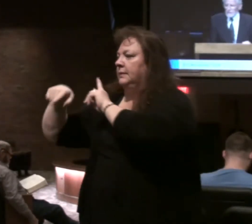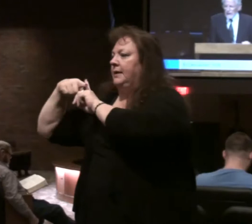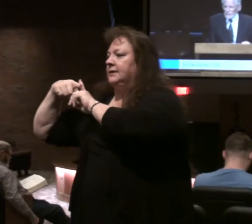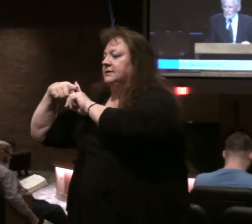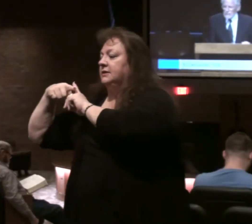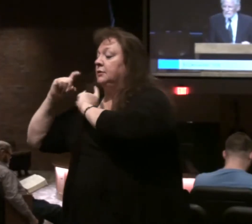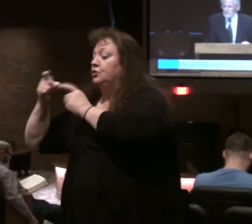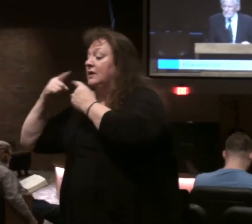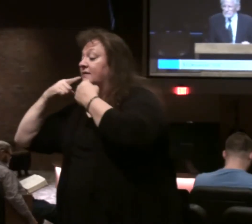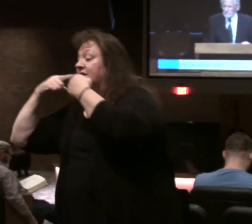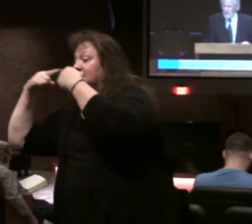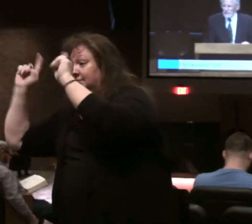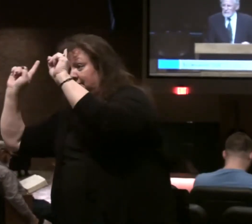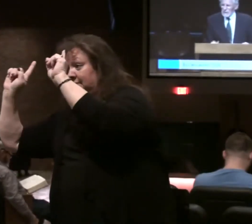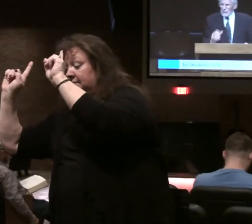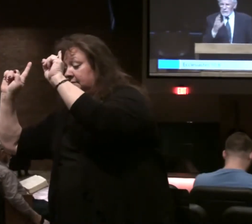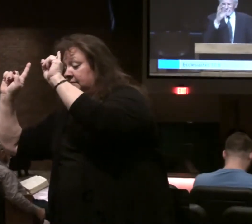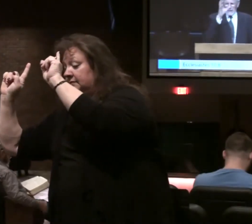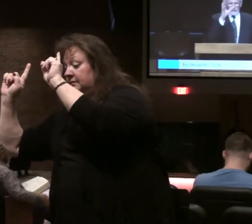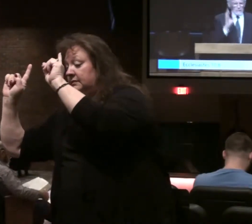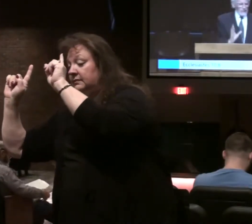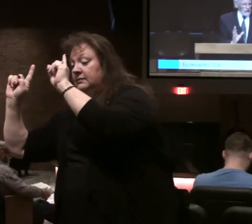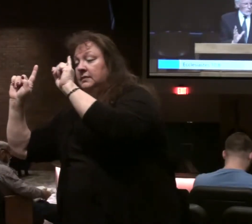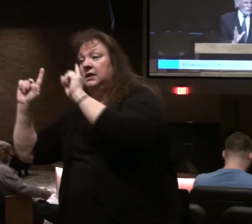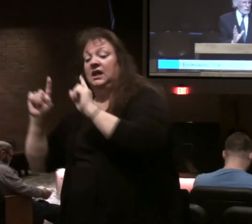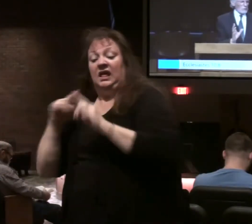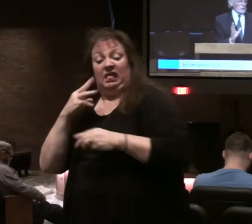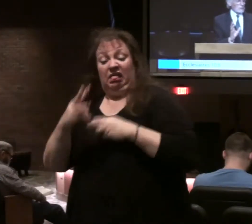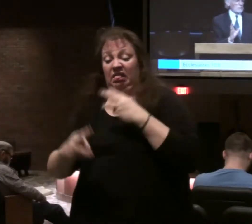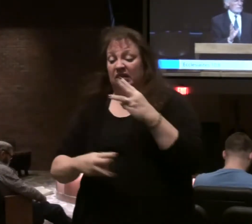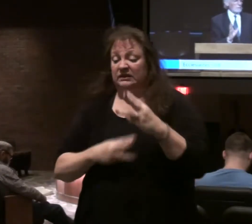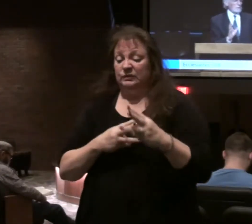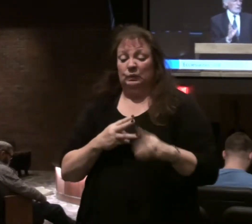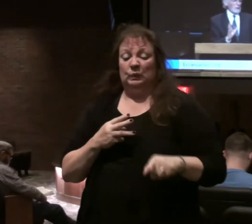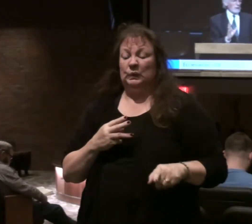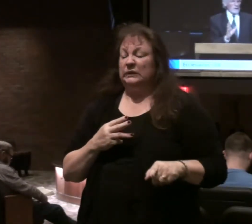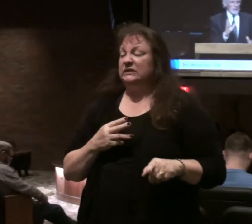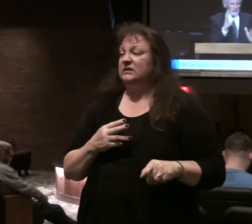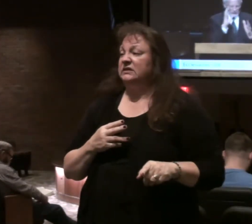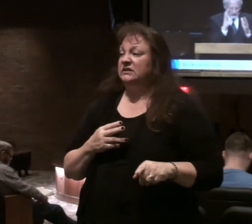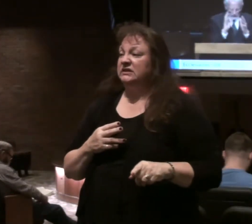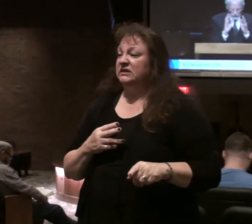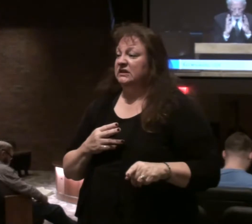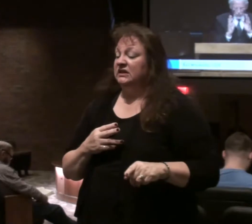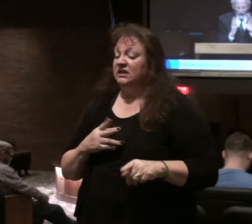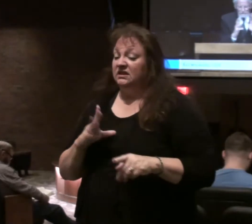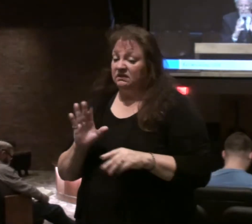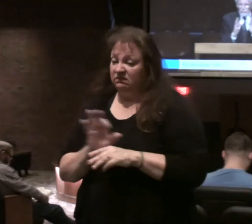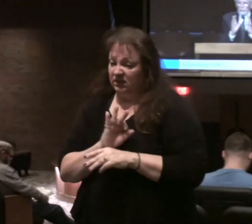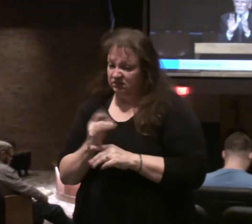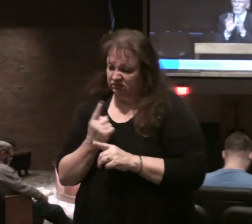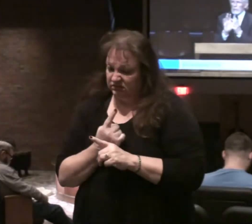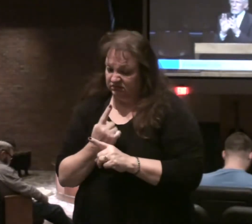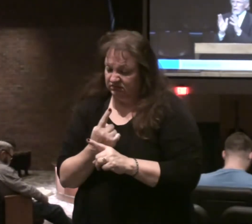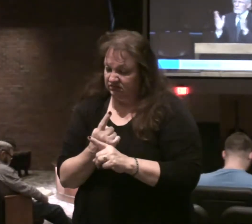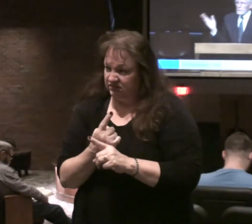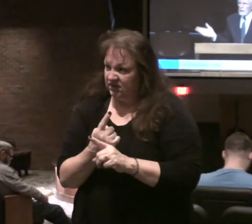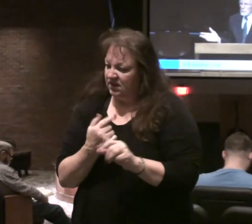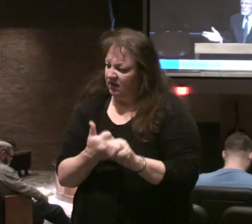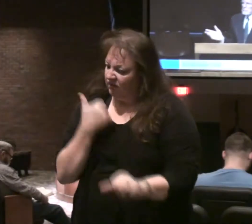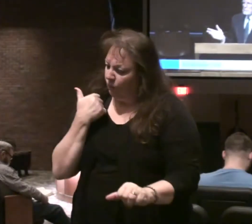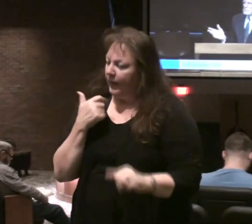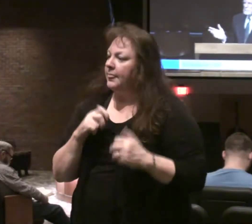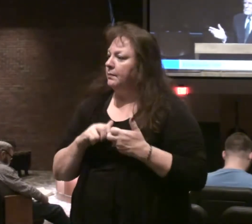giving success. Though evident in this fallen world, if you function wisely, you can avoid a lot